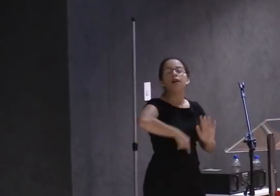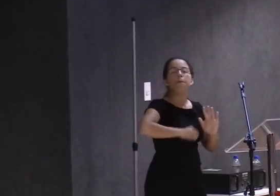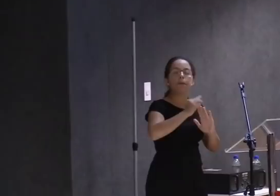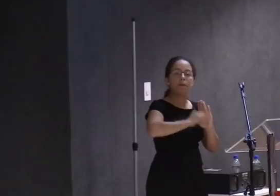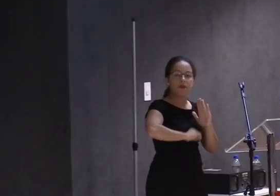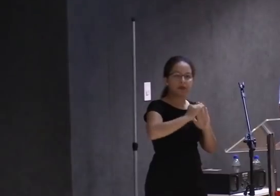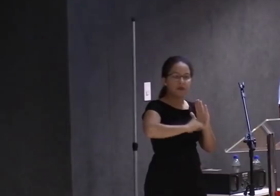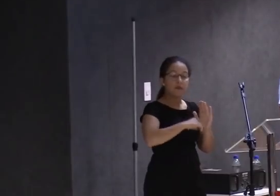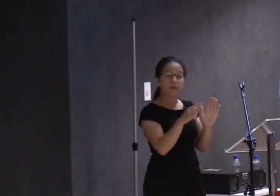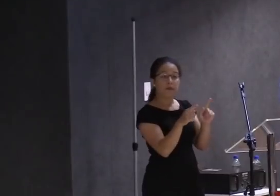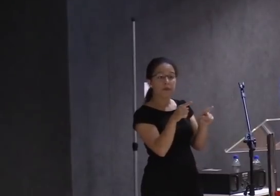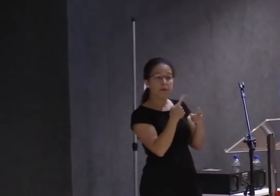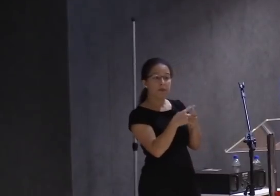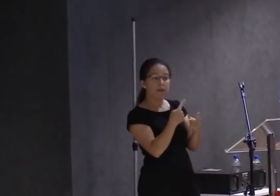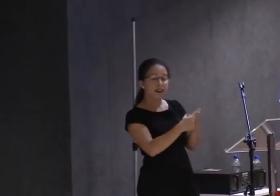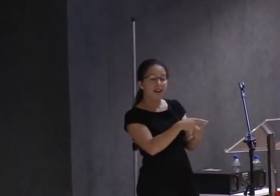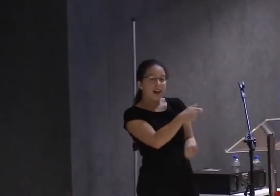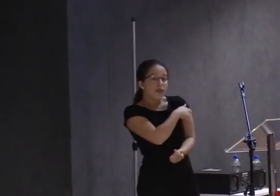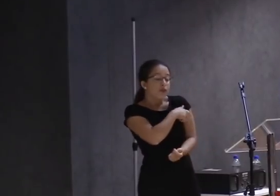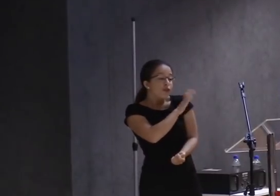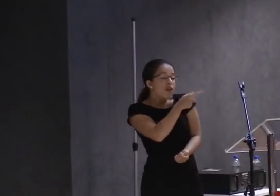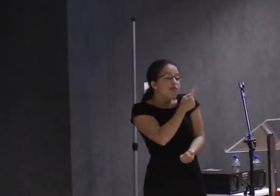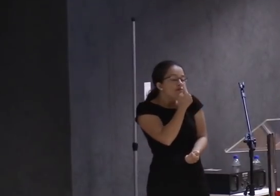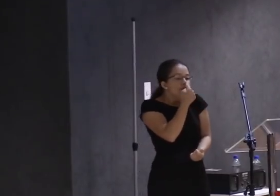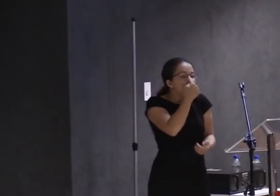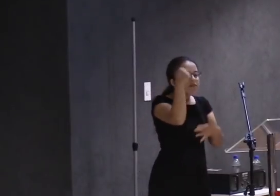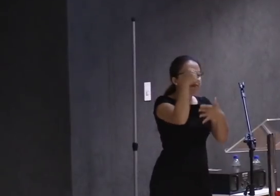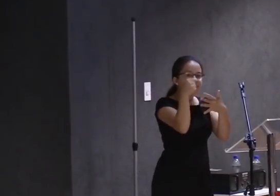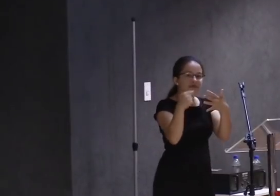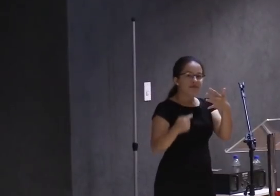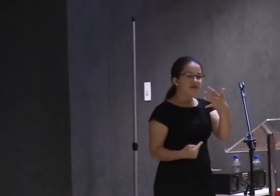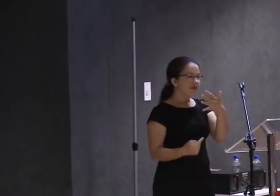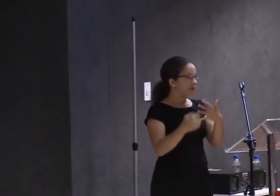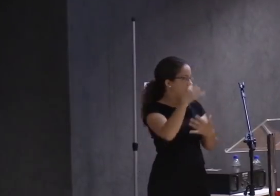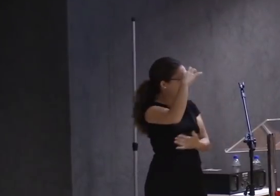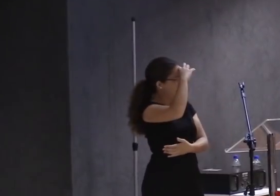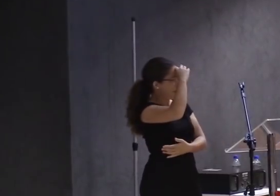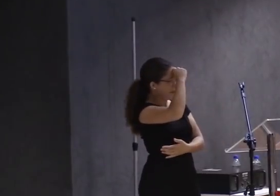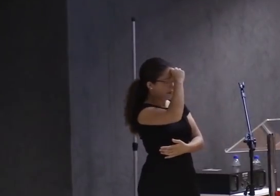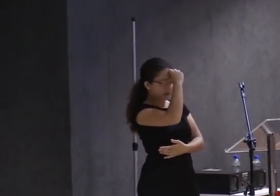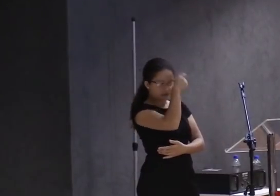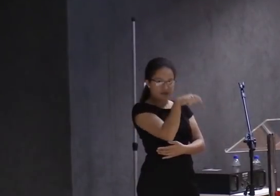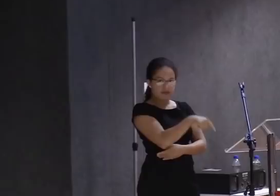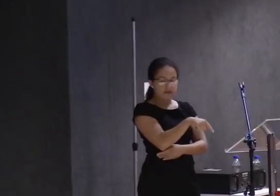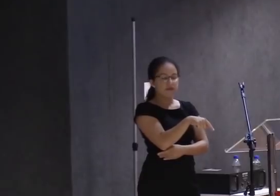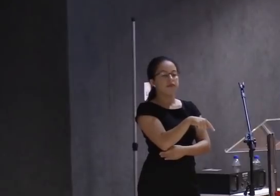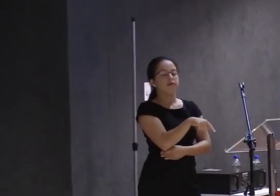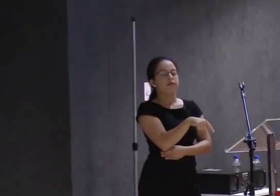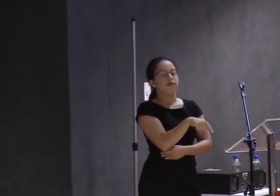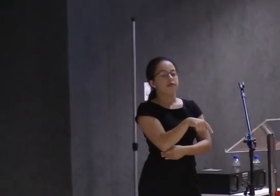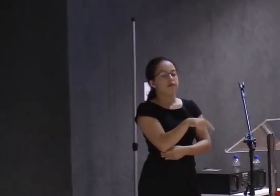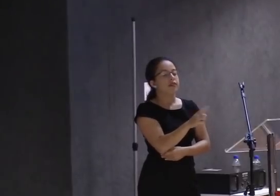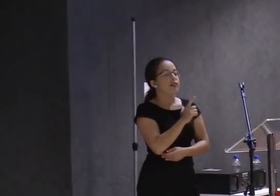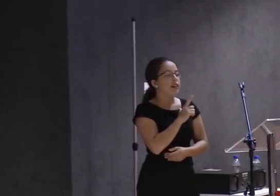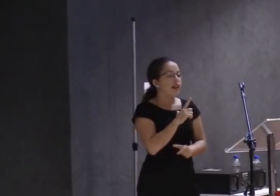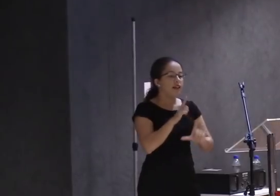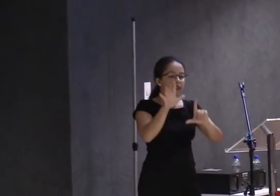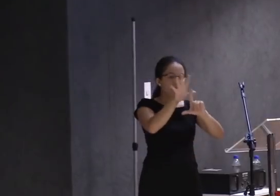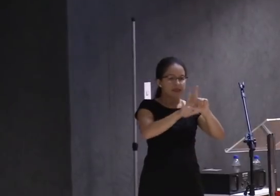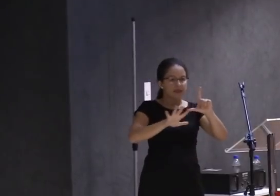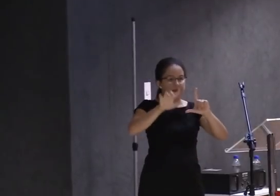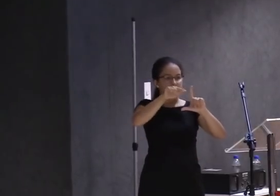já é o mundo deles. Eles já estão acostumados com esse tipo de atividade, esse tipo de ambiente